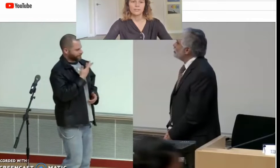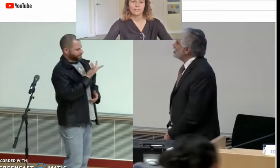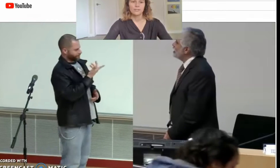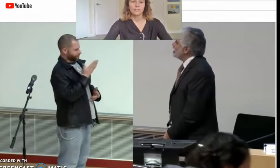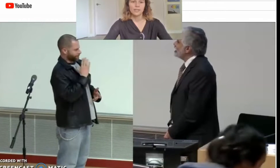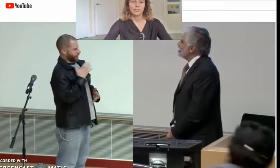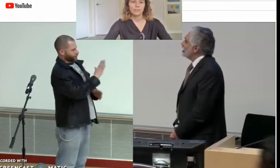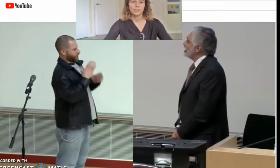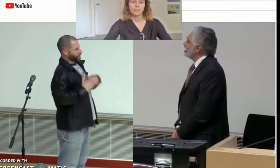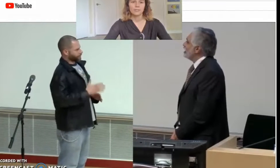Hello.